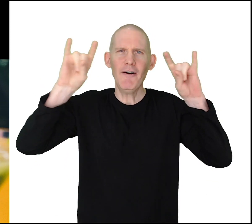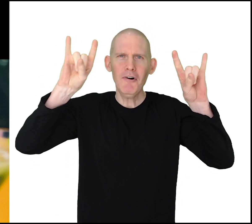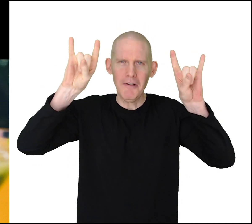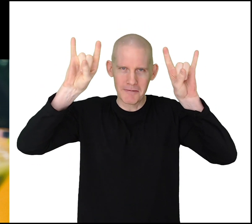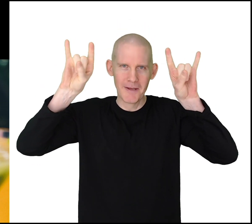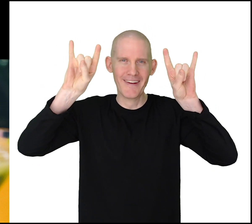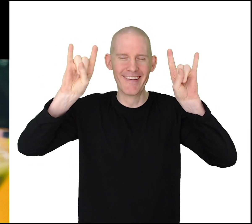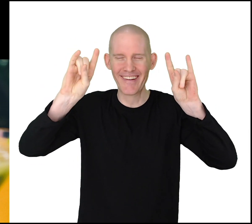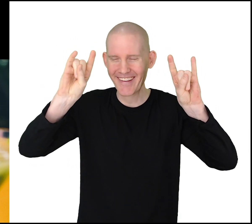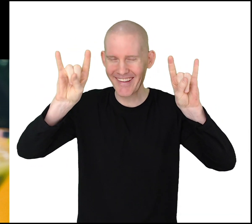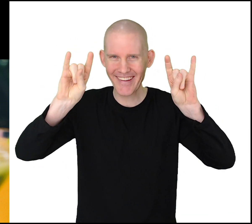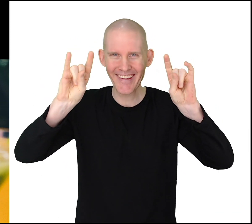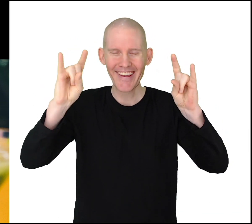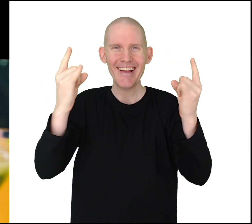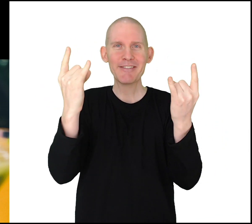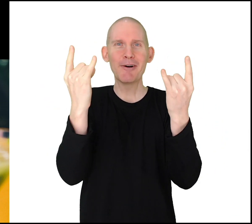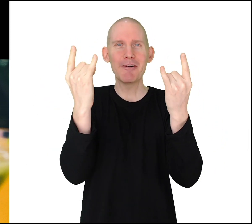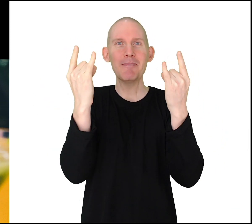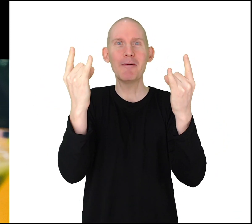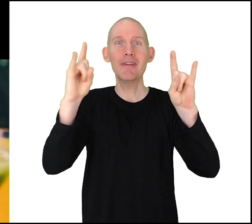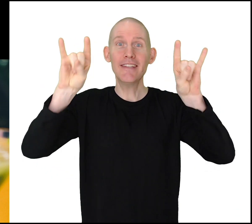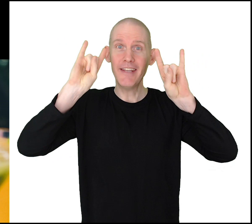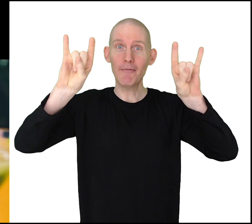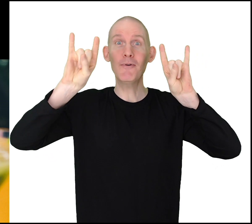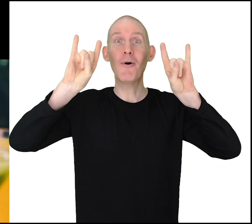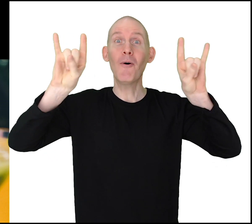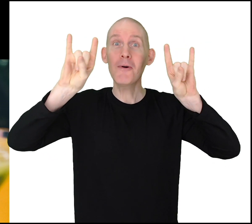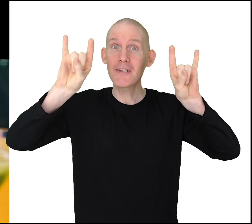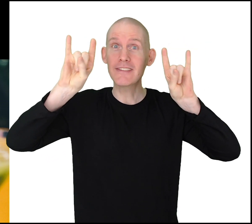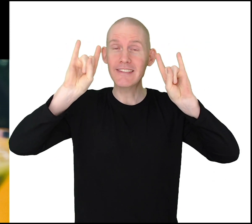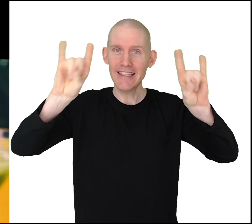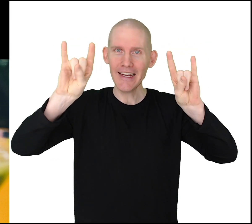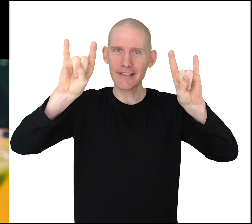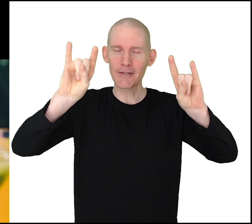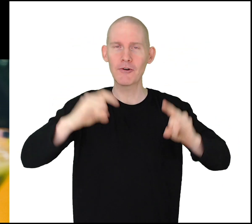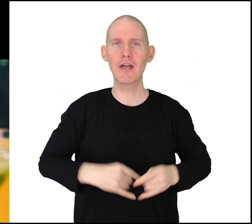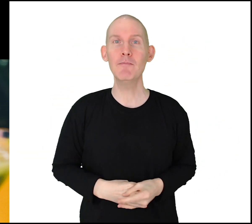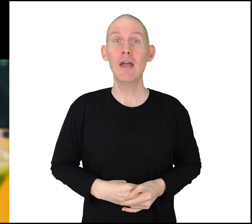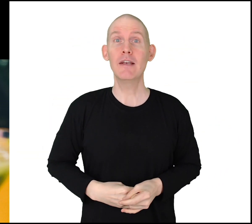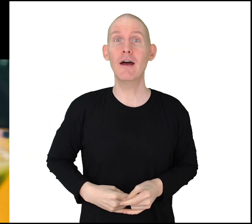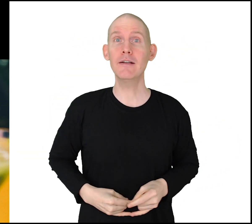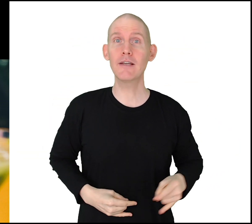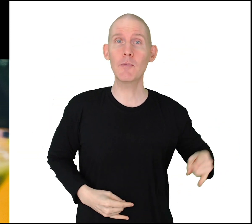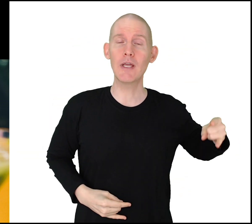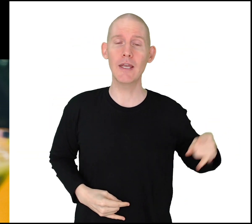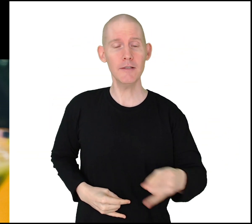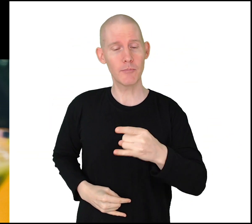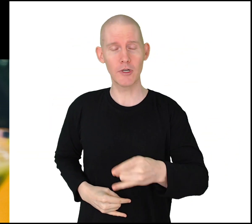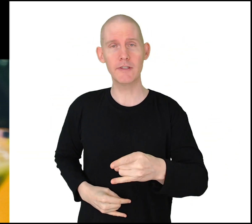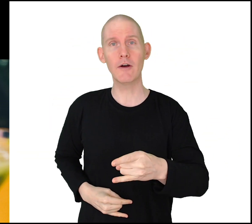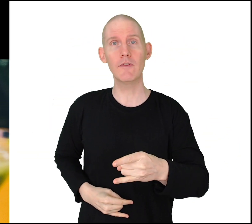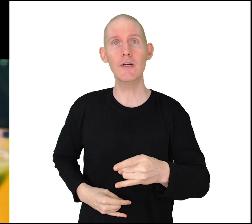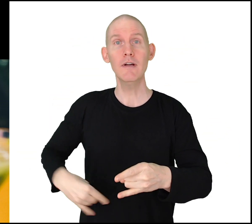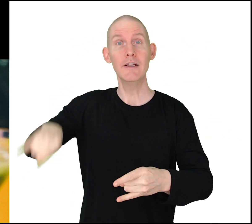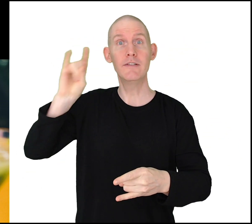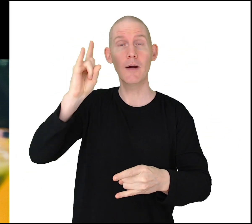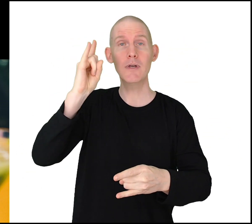devil. So remember the devil horns. Yes, okay. Non-dominant hand, put it down there. Dominant